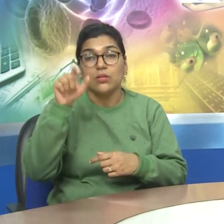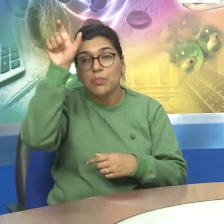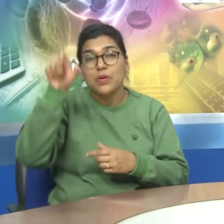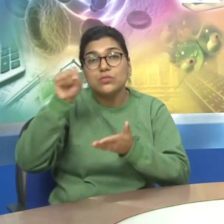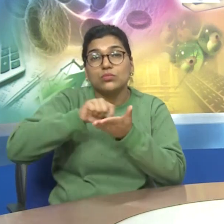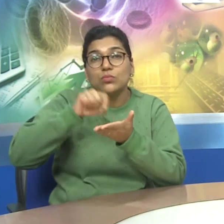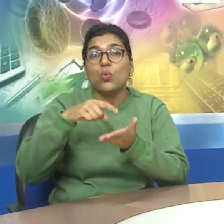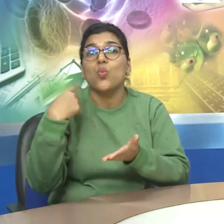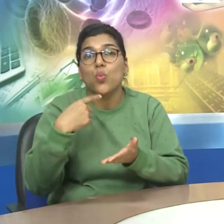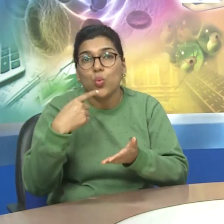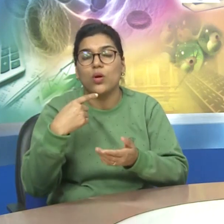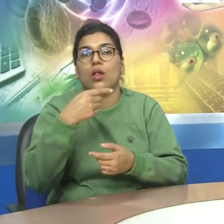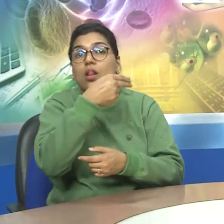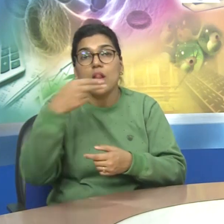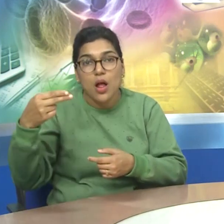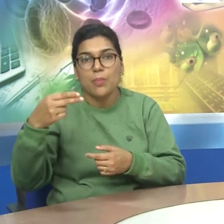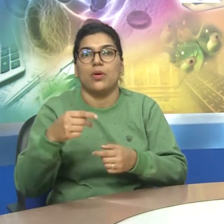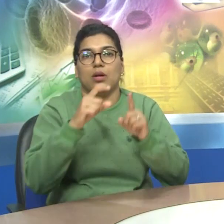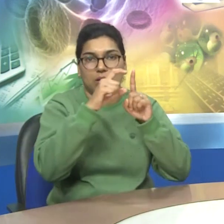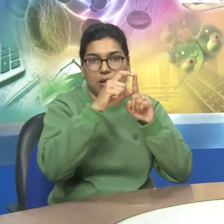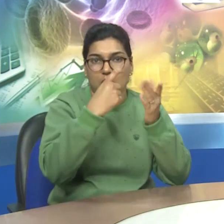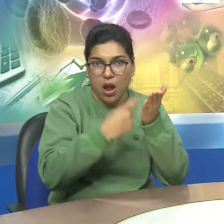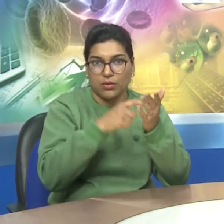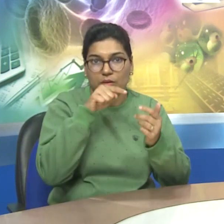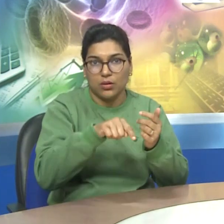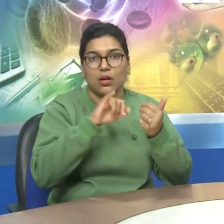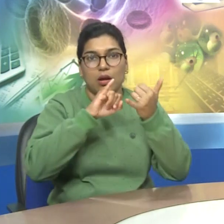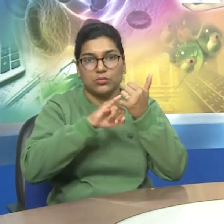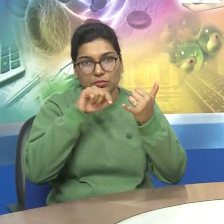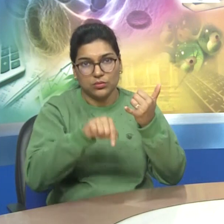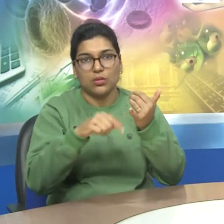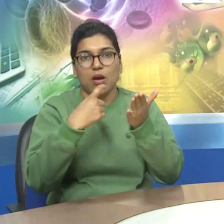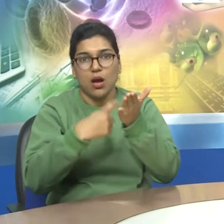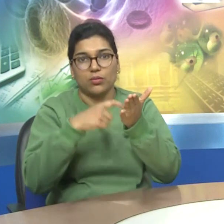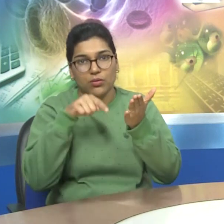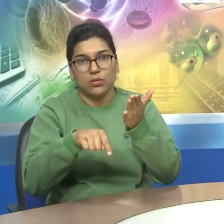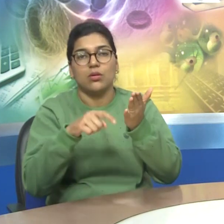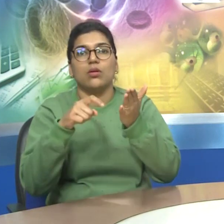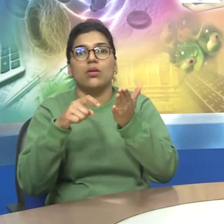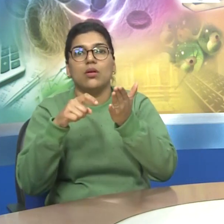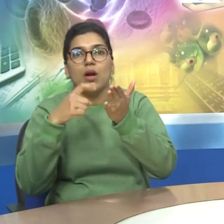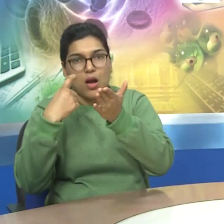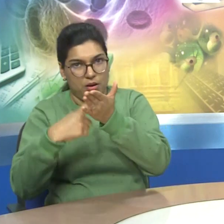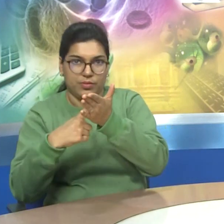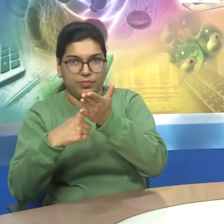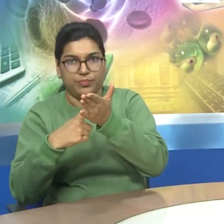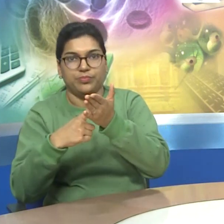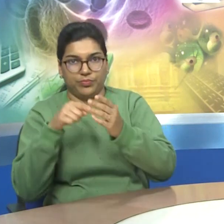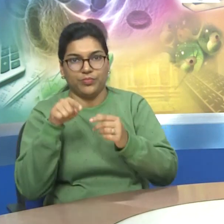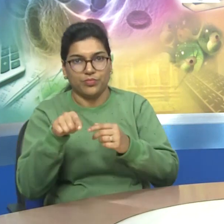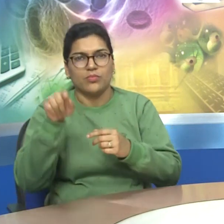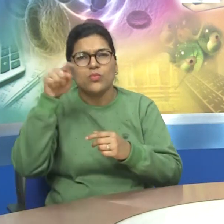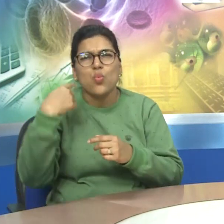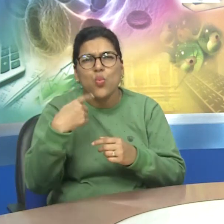library classification is CC. It was suggested by Dr.